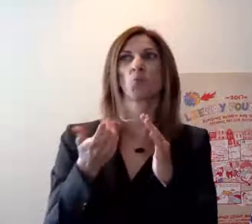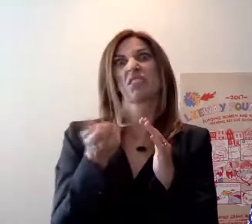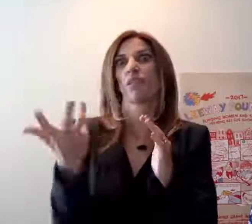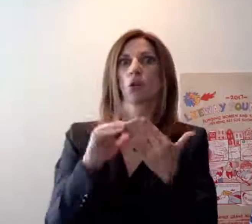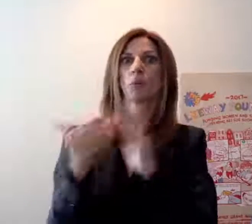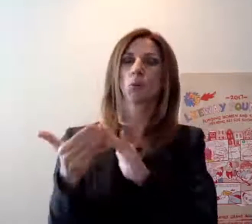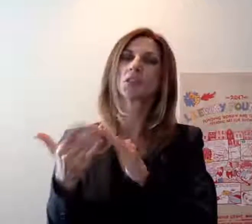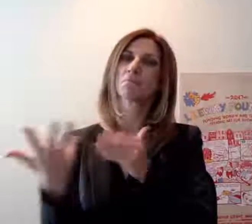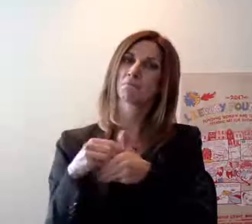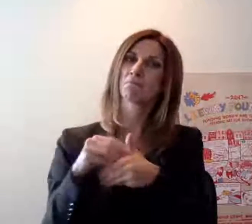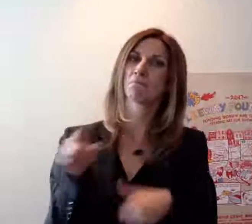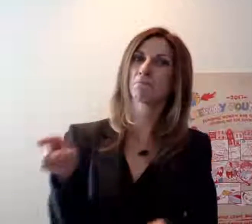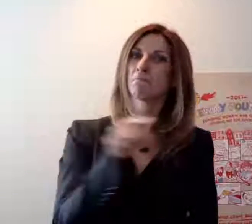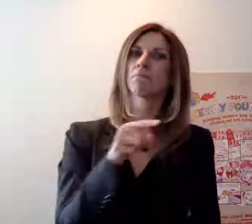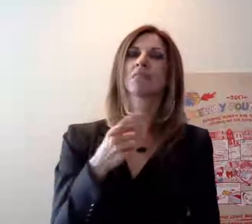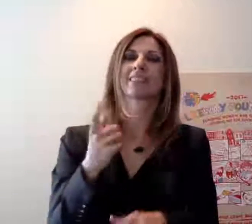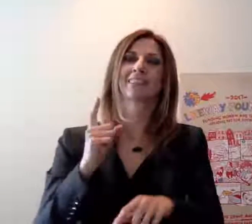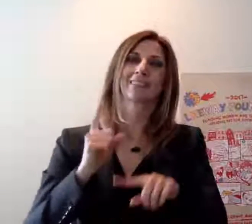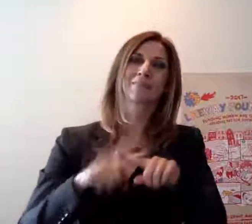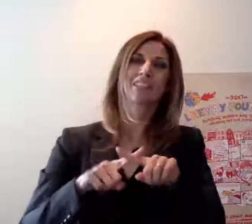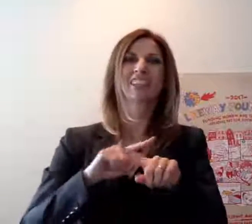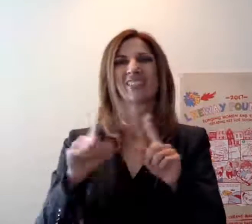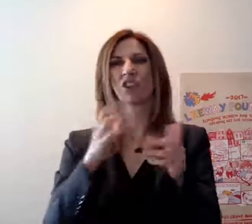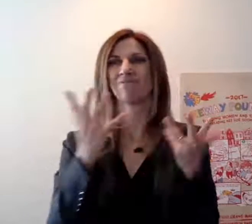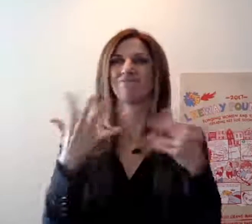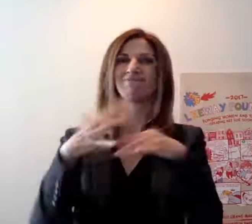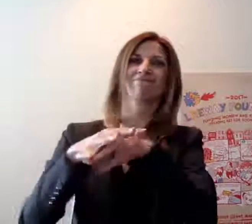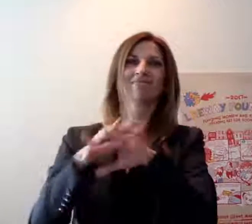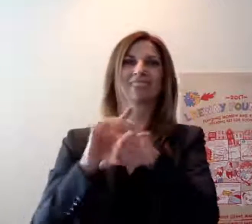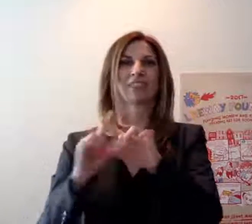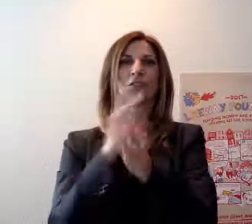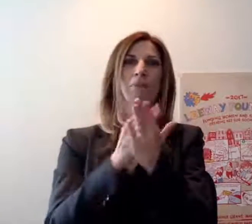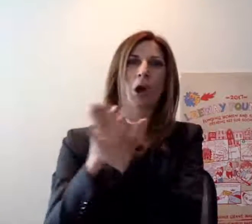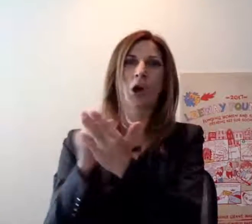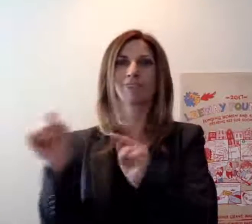on a variety of different intersections of